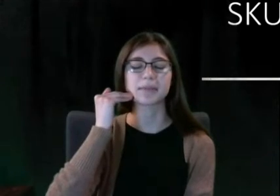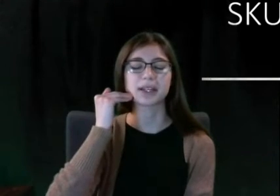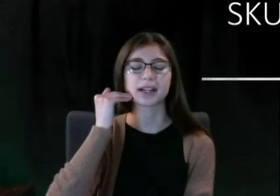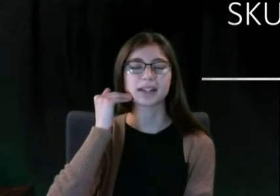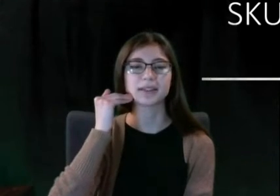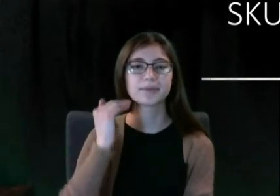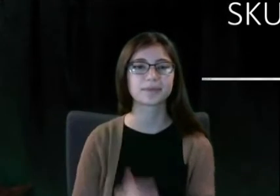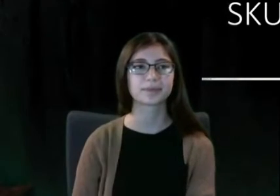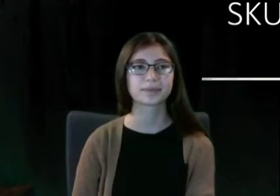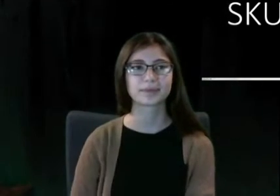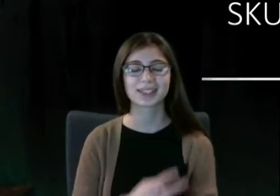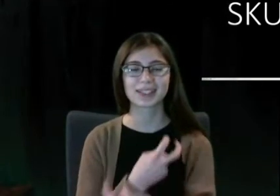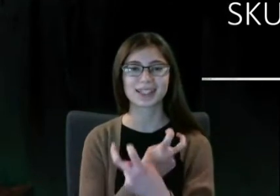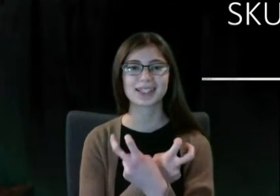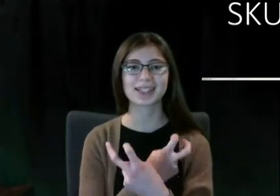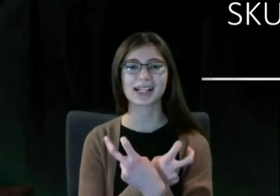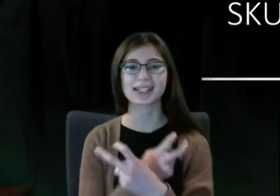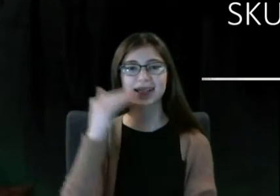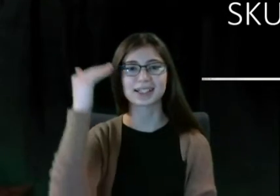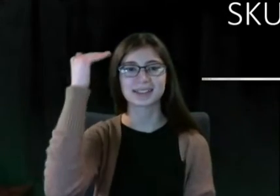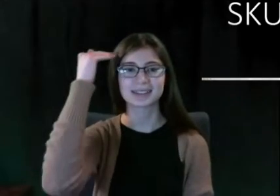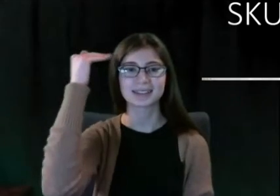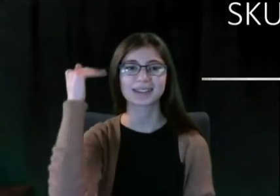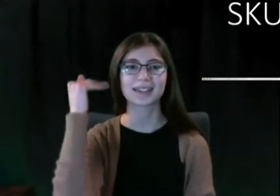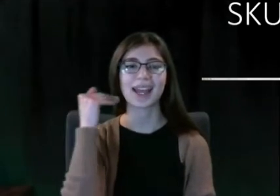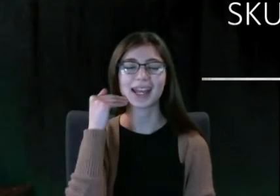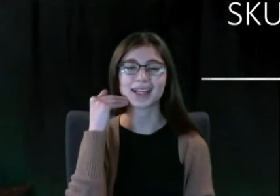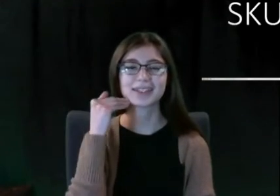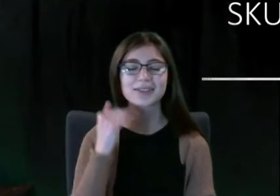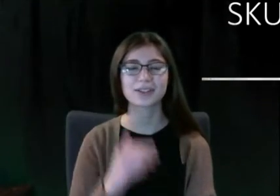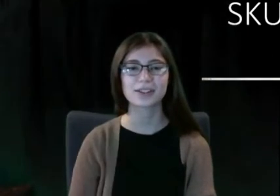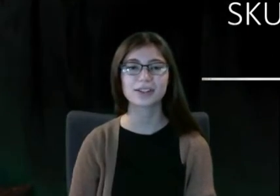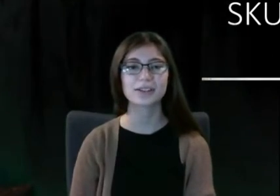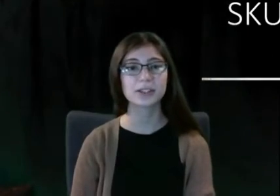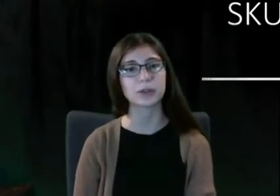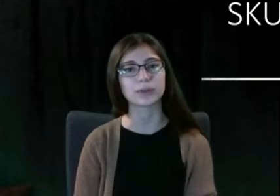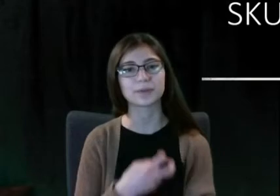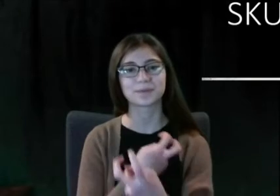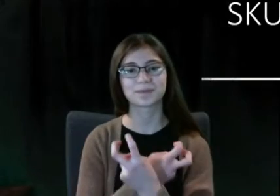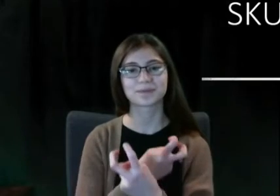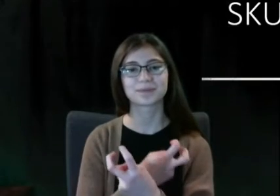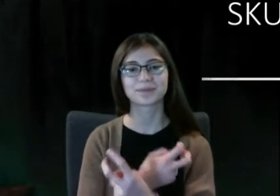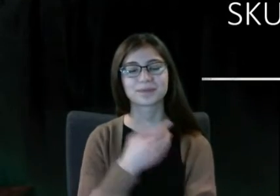head. Skeleton, head, skull.